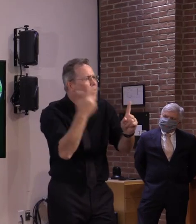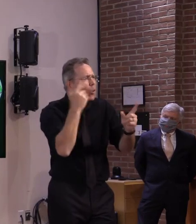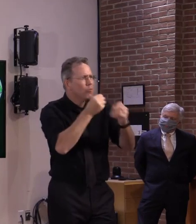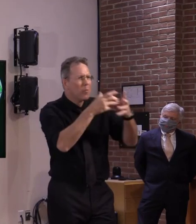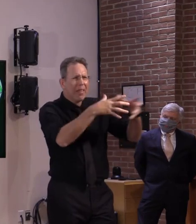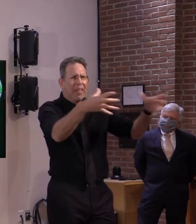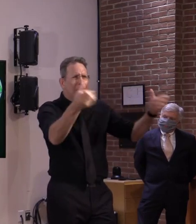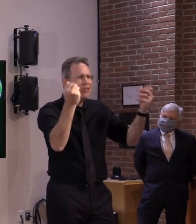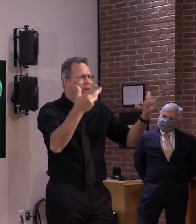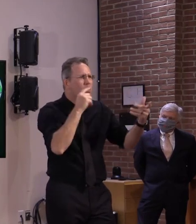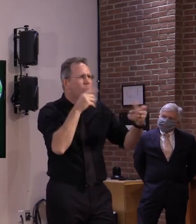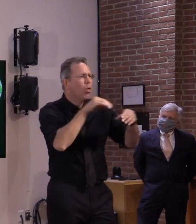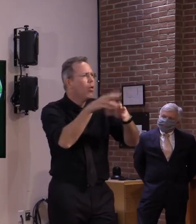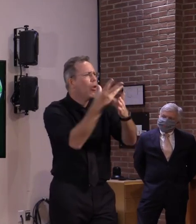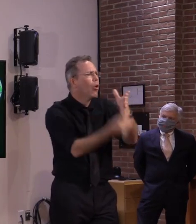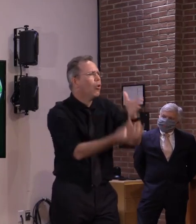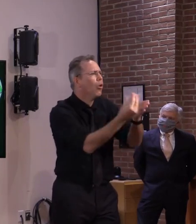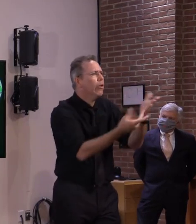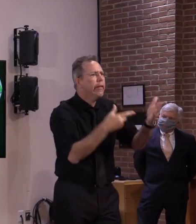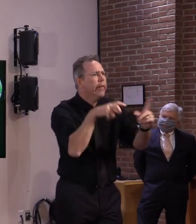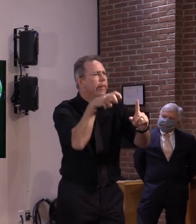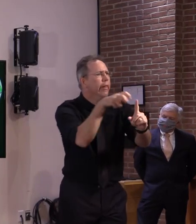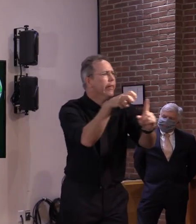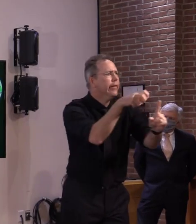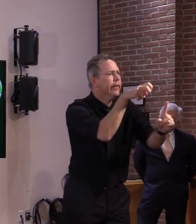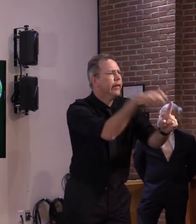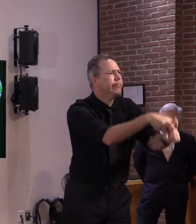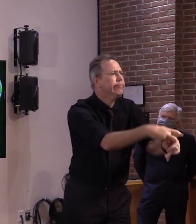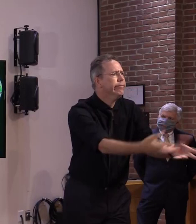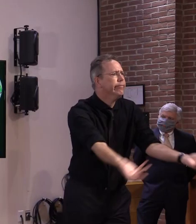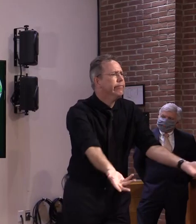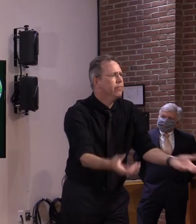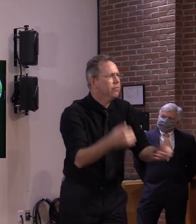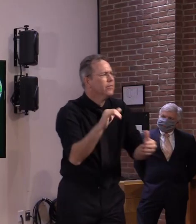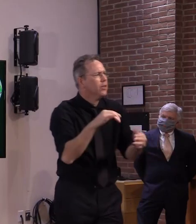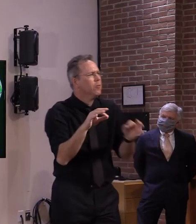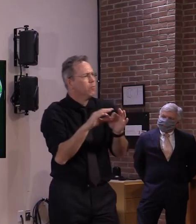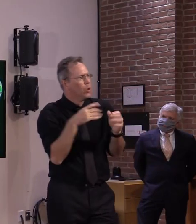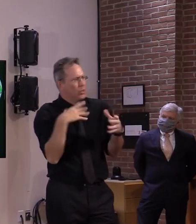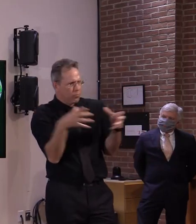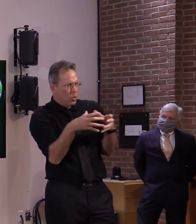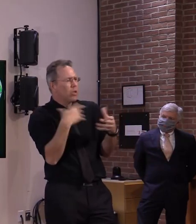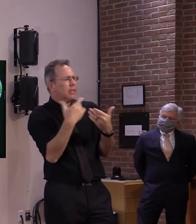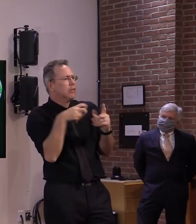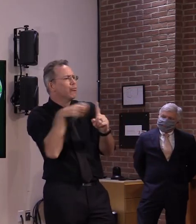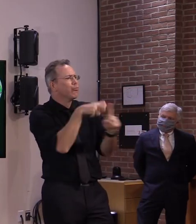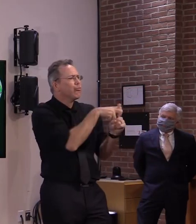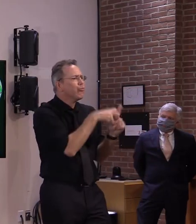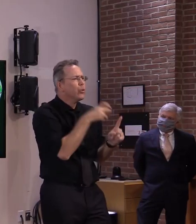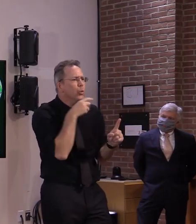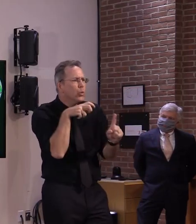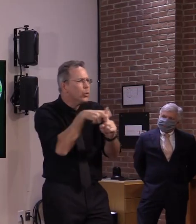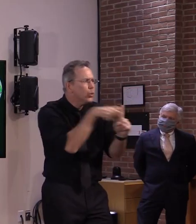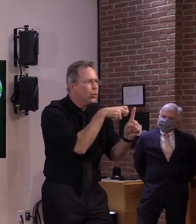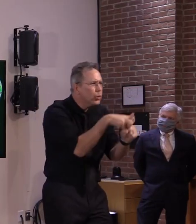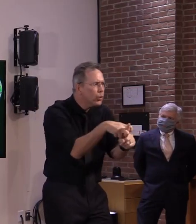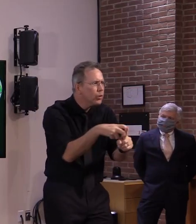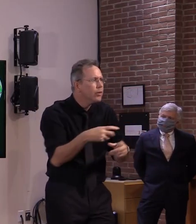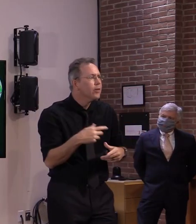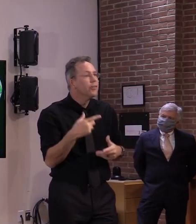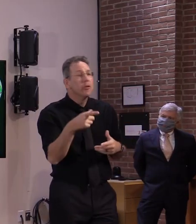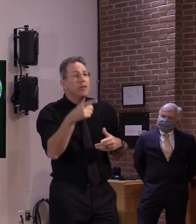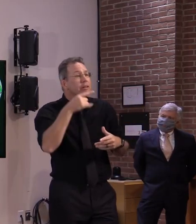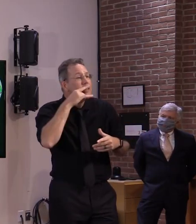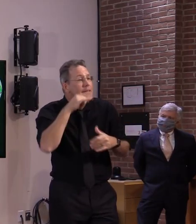Vermont. These include holiday parties, birthday parties, dinner parties,